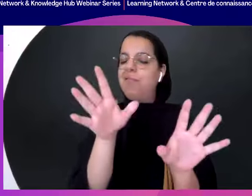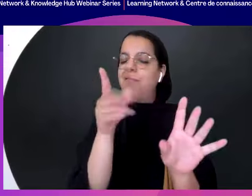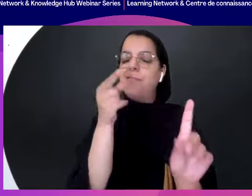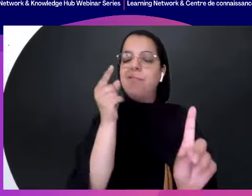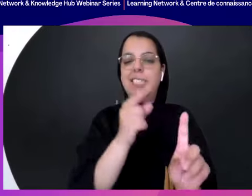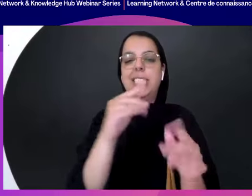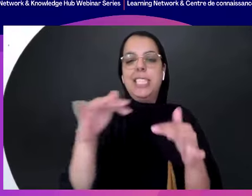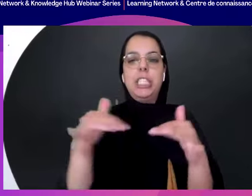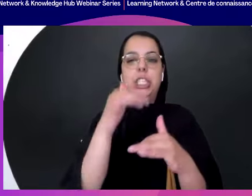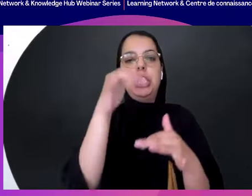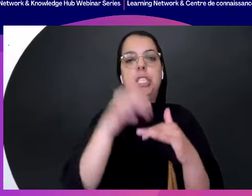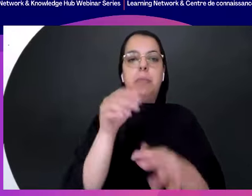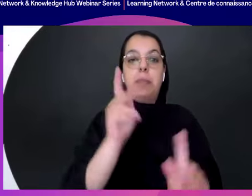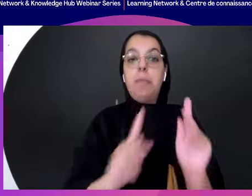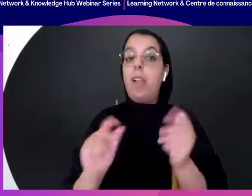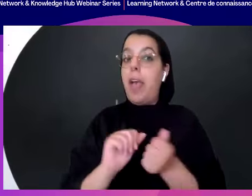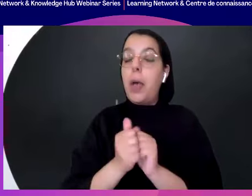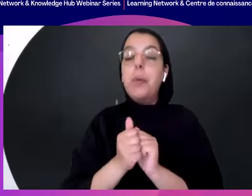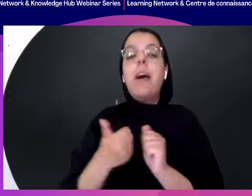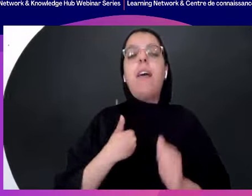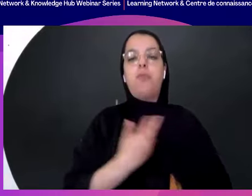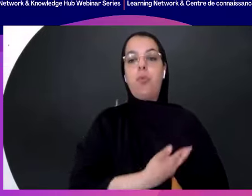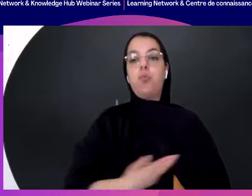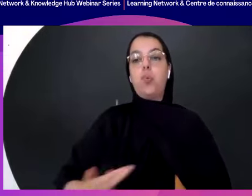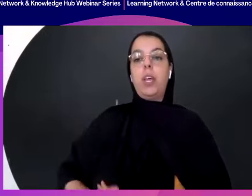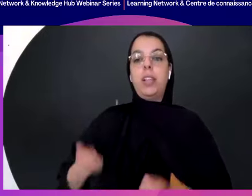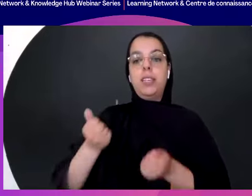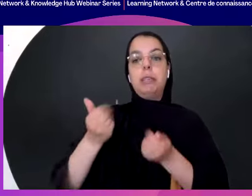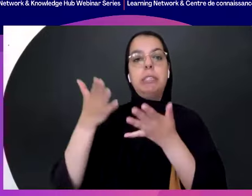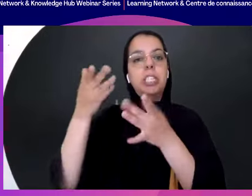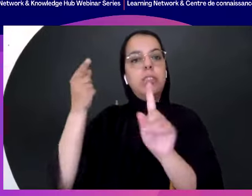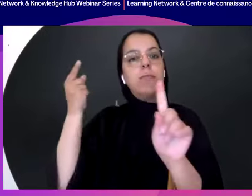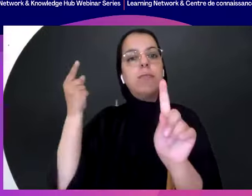the Royal Commission on Aboriginal Peoples in 1996. And so this